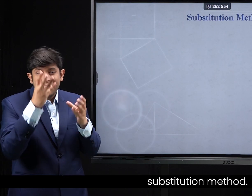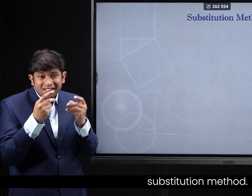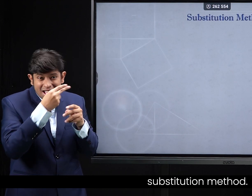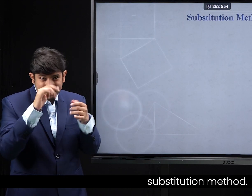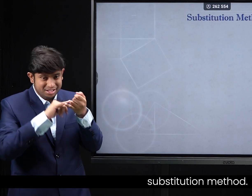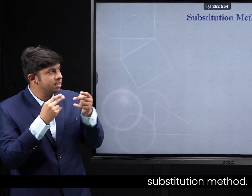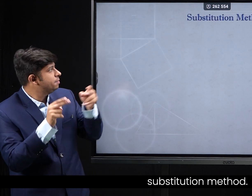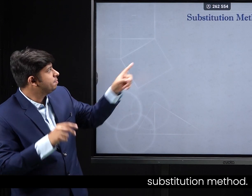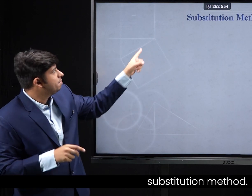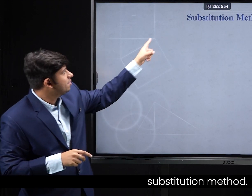Substitution method.